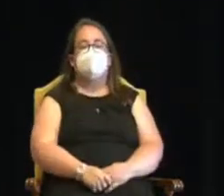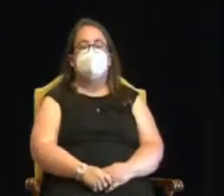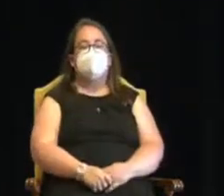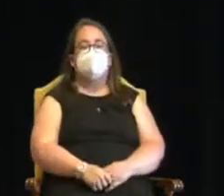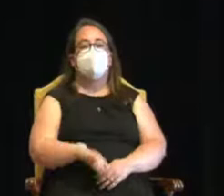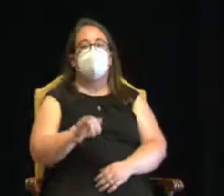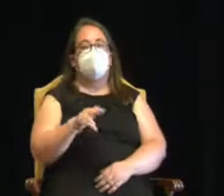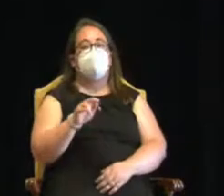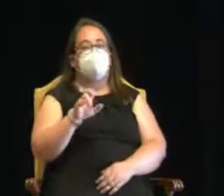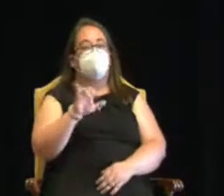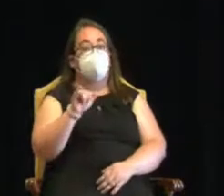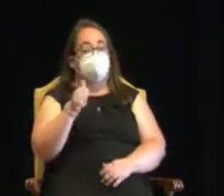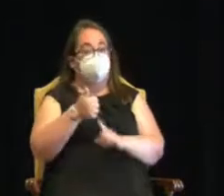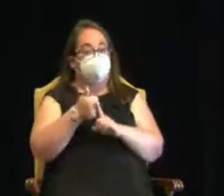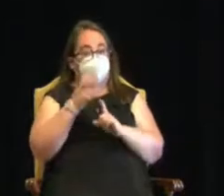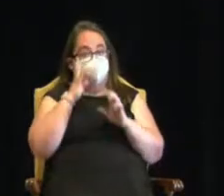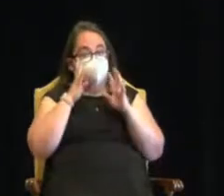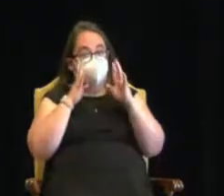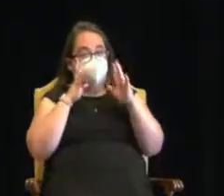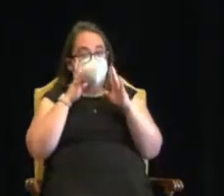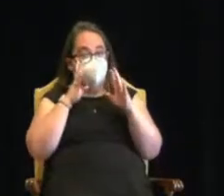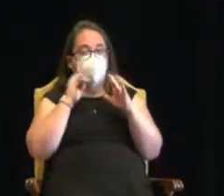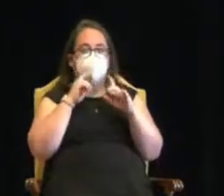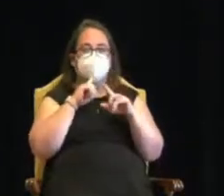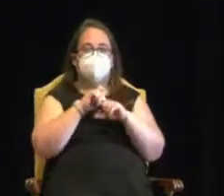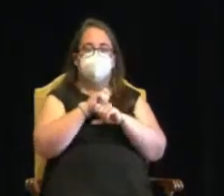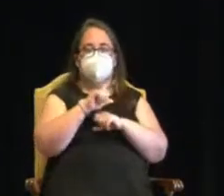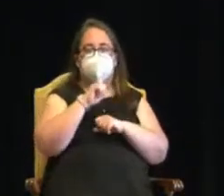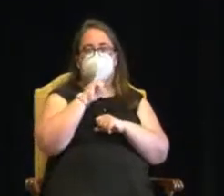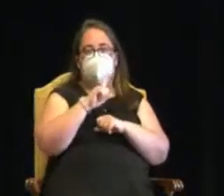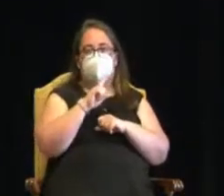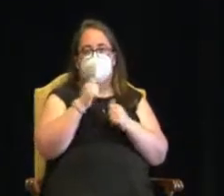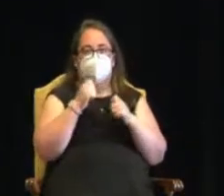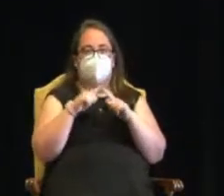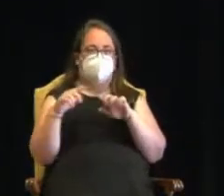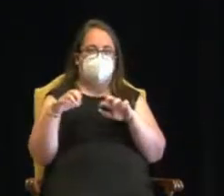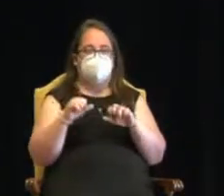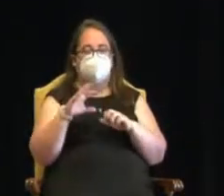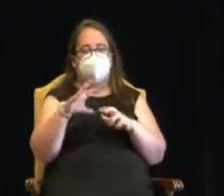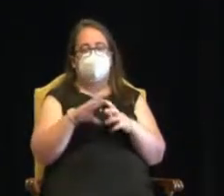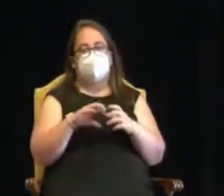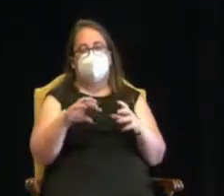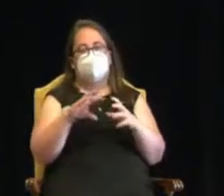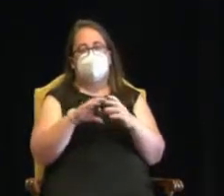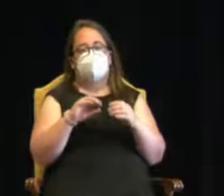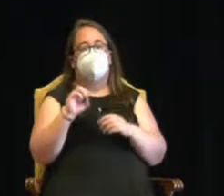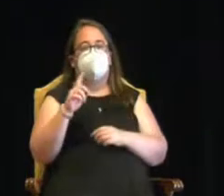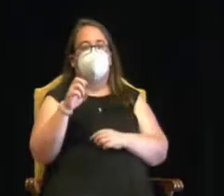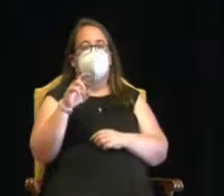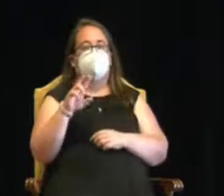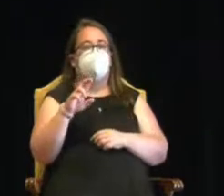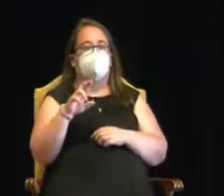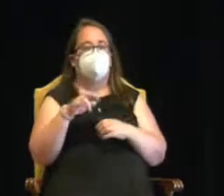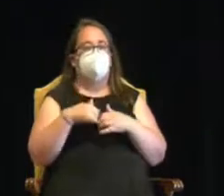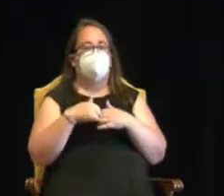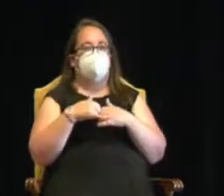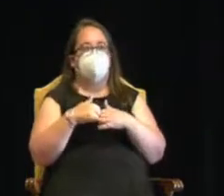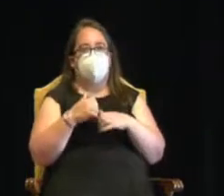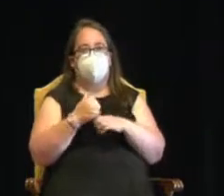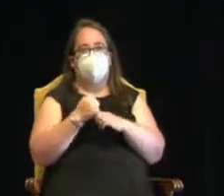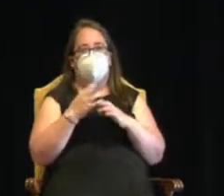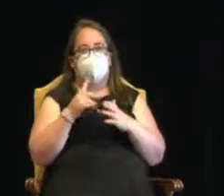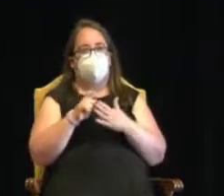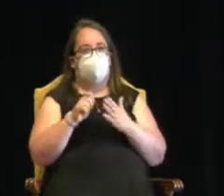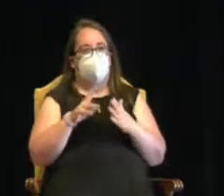figment of his imagination, or is she indeed real and coming to reclaim her story? Edgar Award-winning author Megan Abbott called Dream